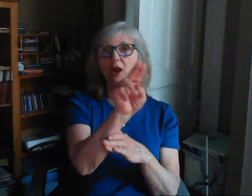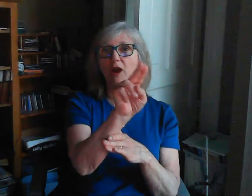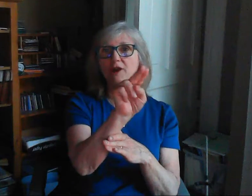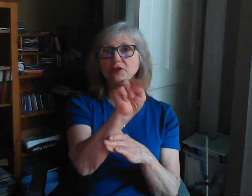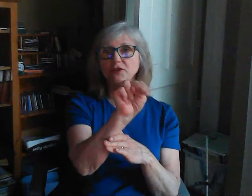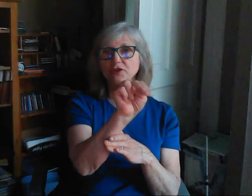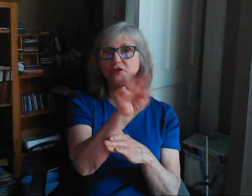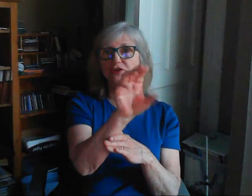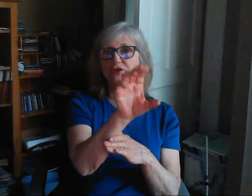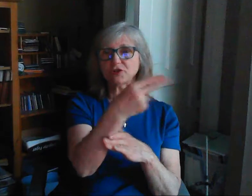launch,